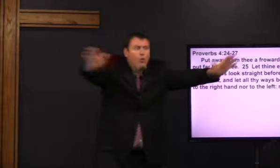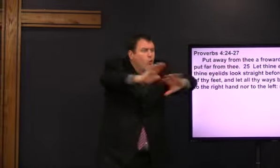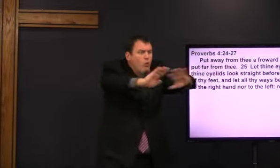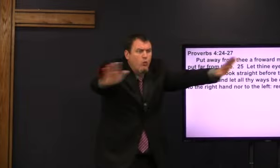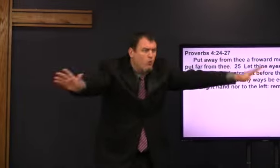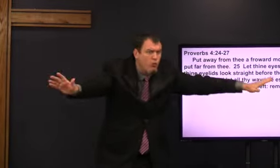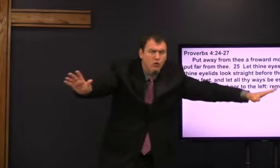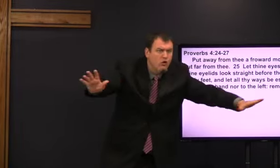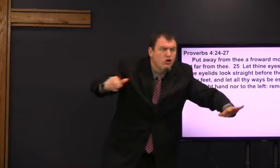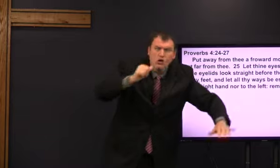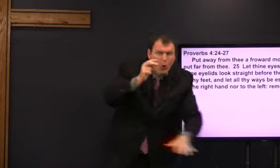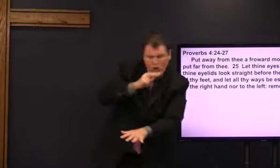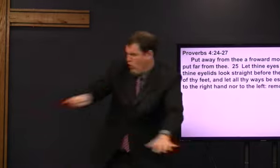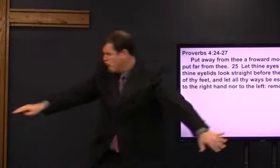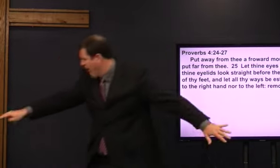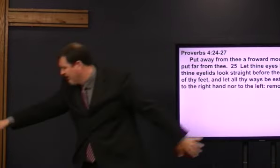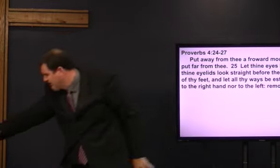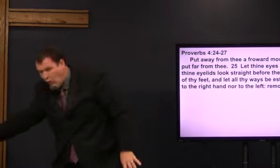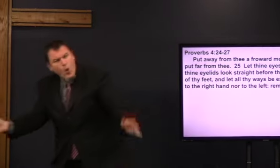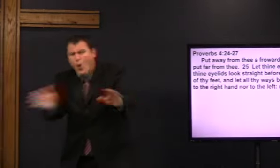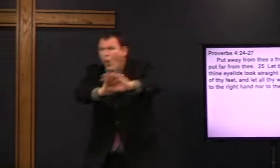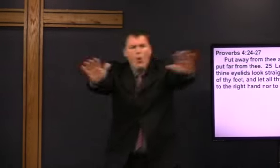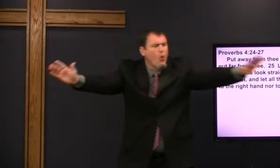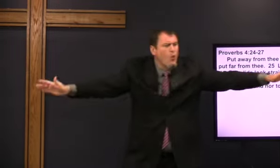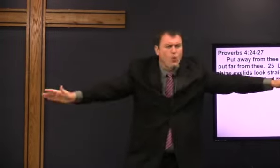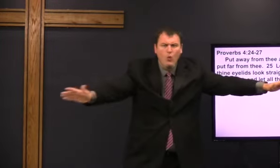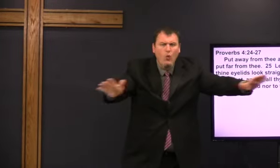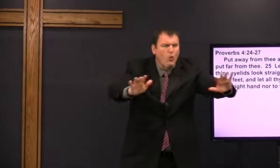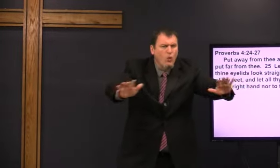Turn not to the right hand or to the left.